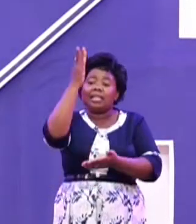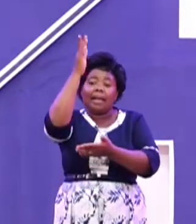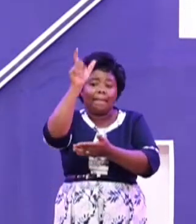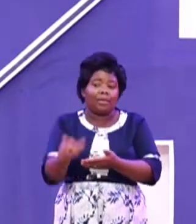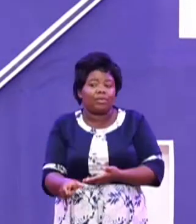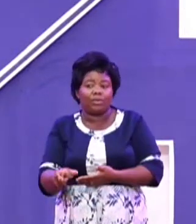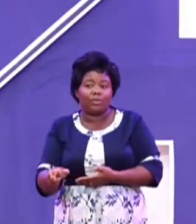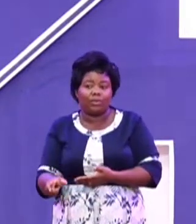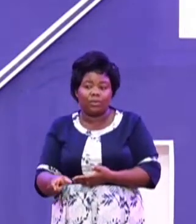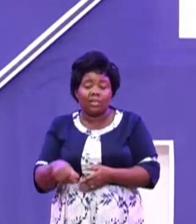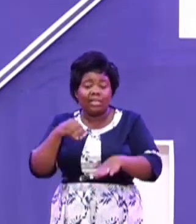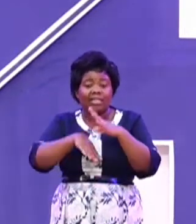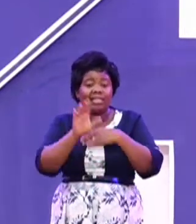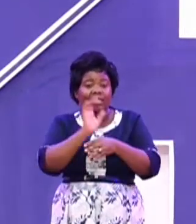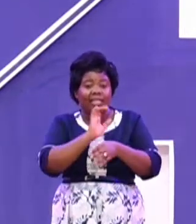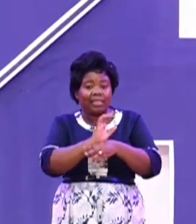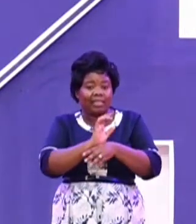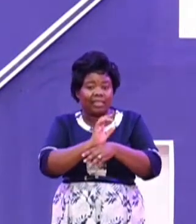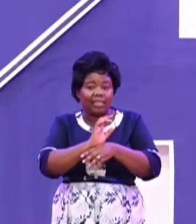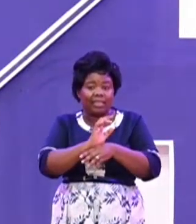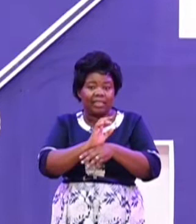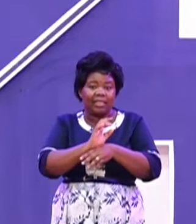is someone in church